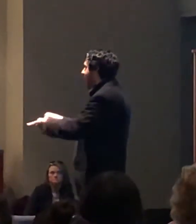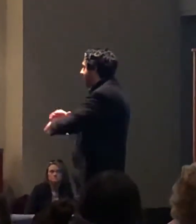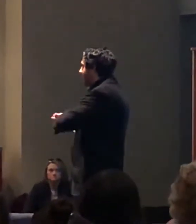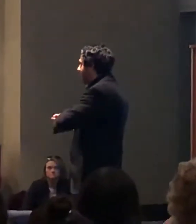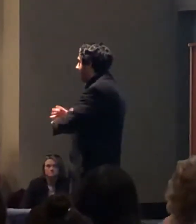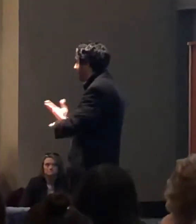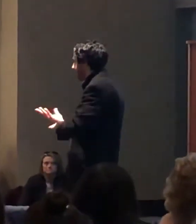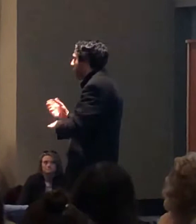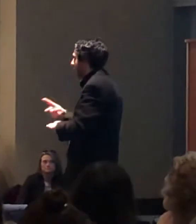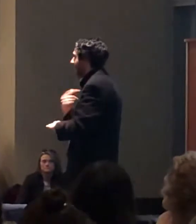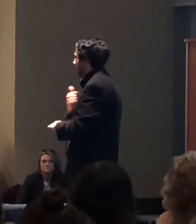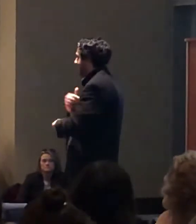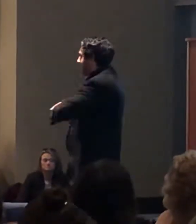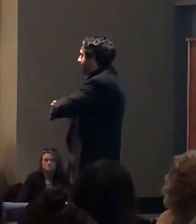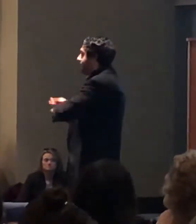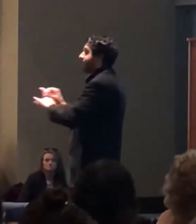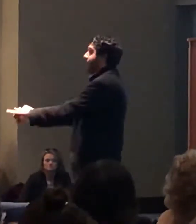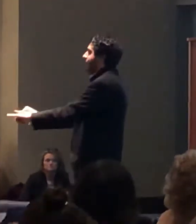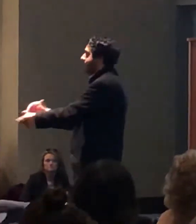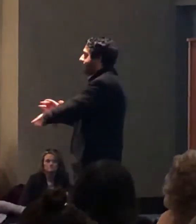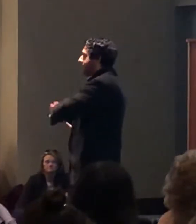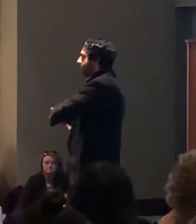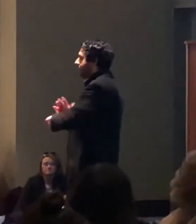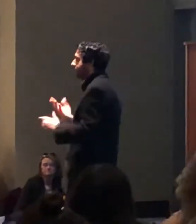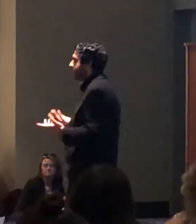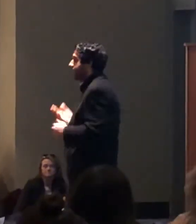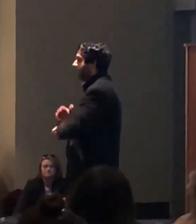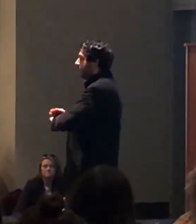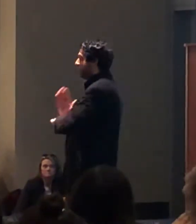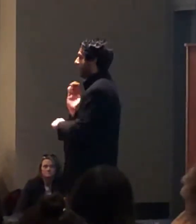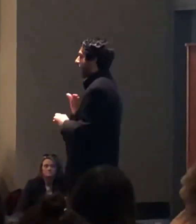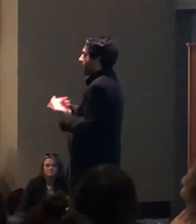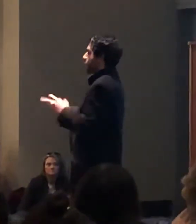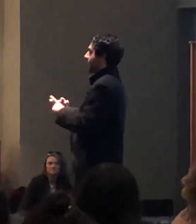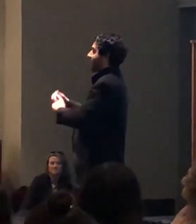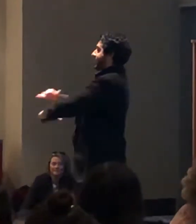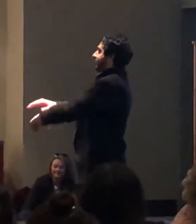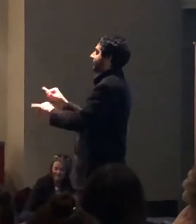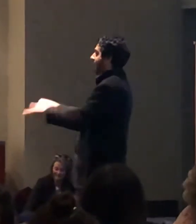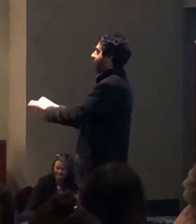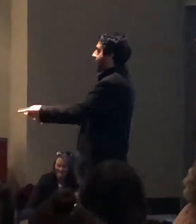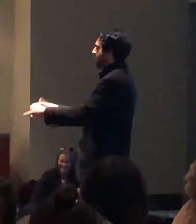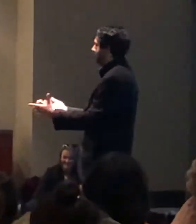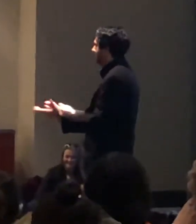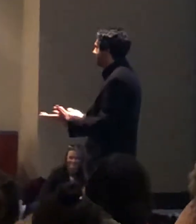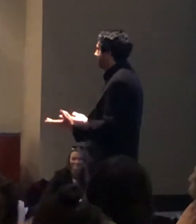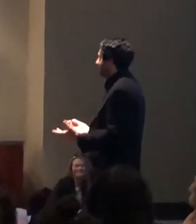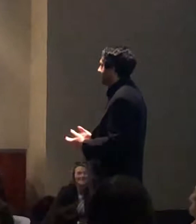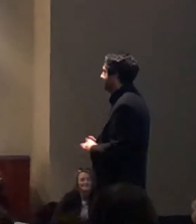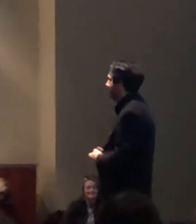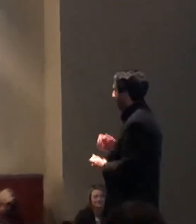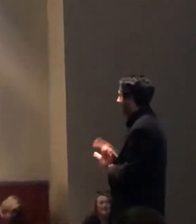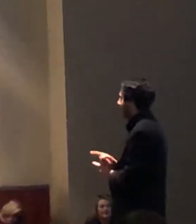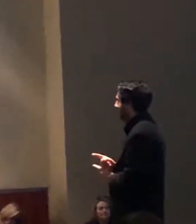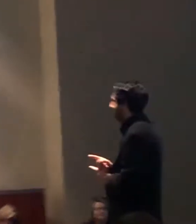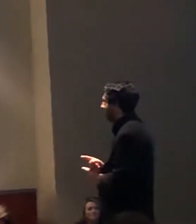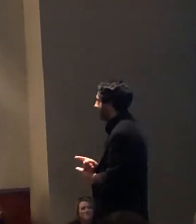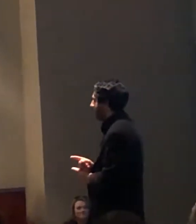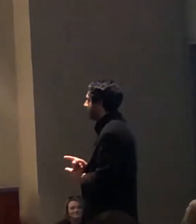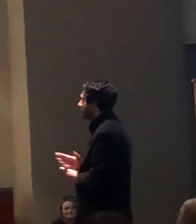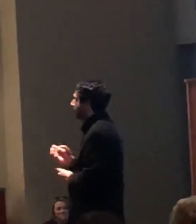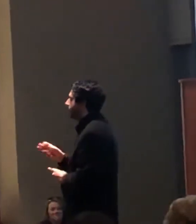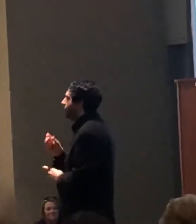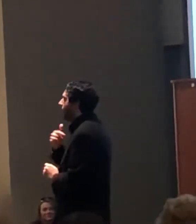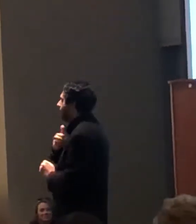Okay, we're at the table. Stay right here at the table. The table is our friend. Stay right here at the table. Right? And so what